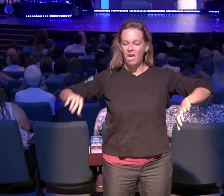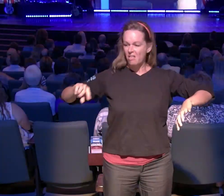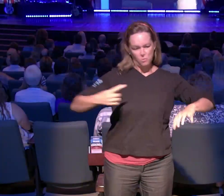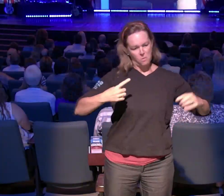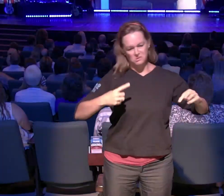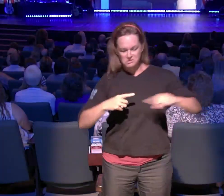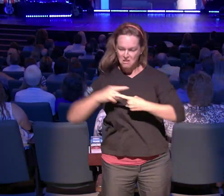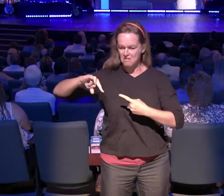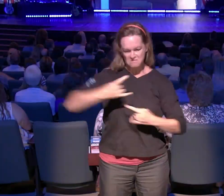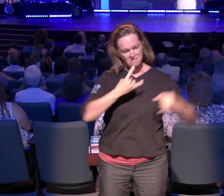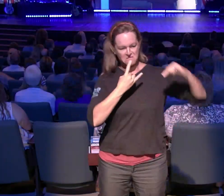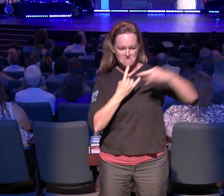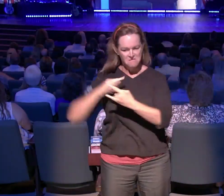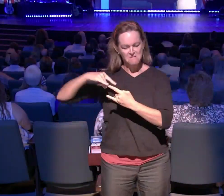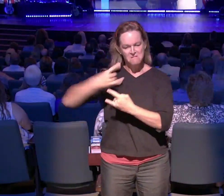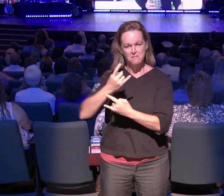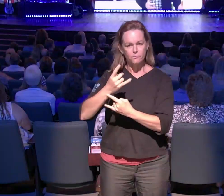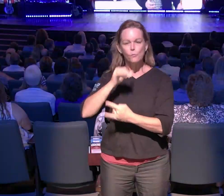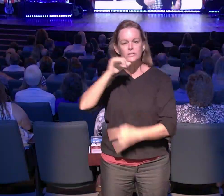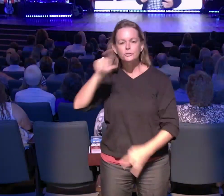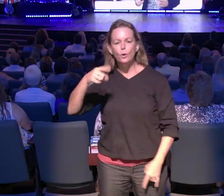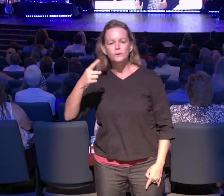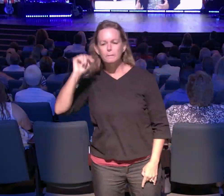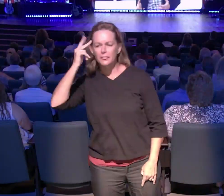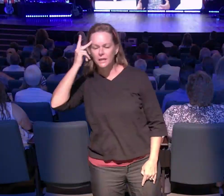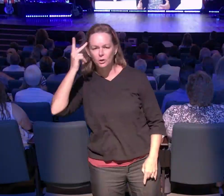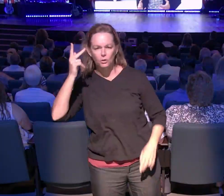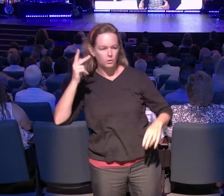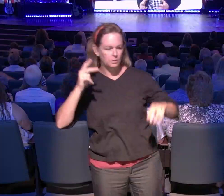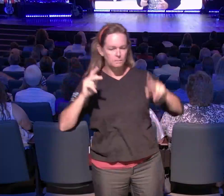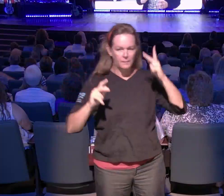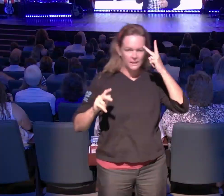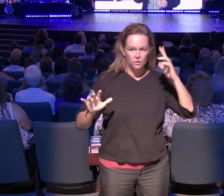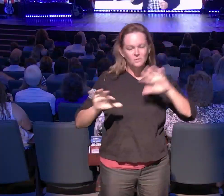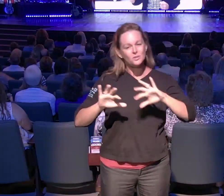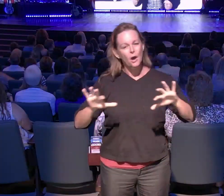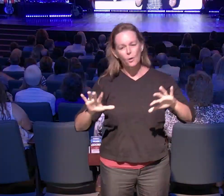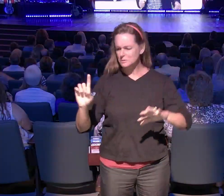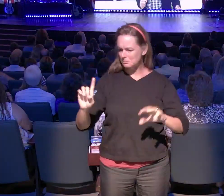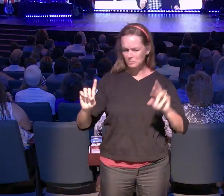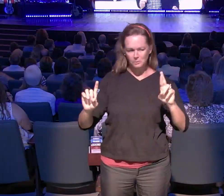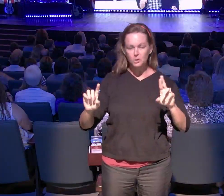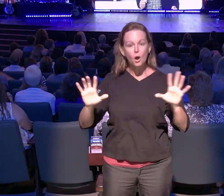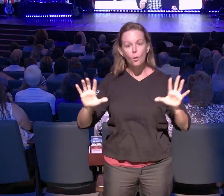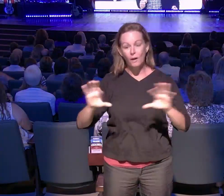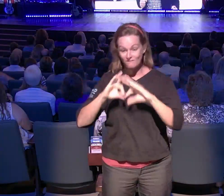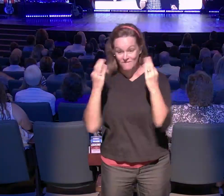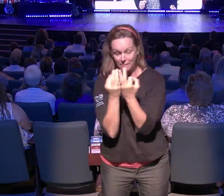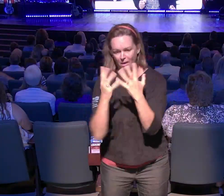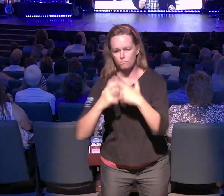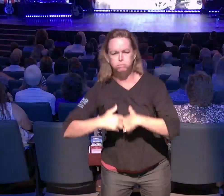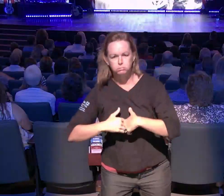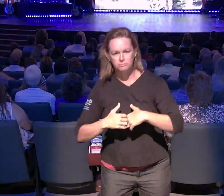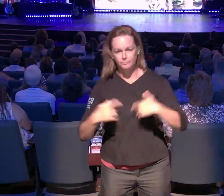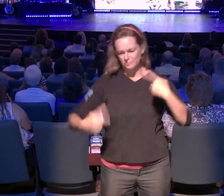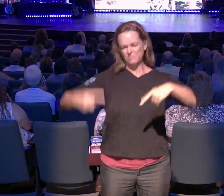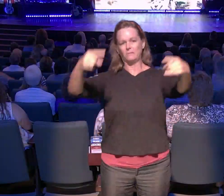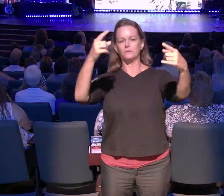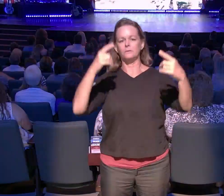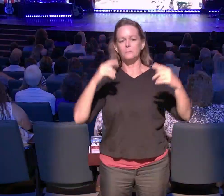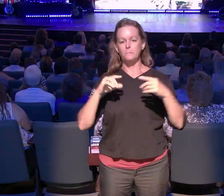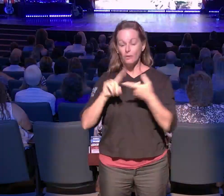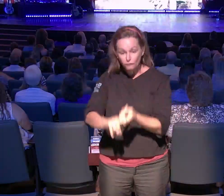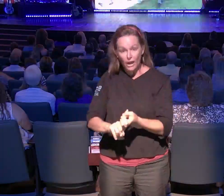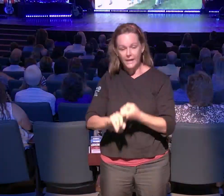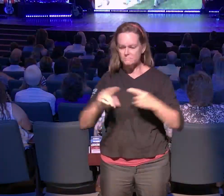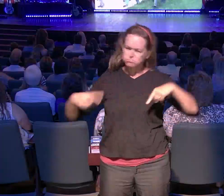just political party against political party. It tore into friendships and even positioned family against family. And many of us thought we would